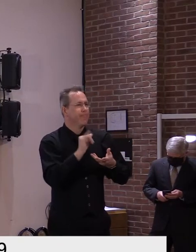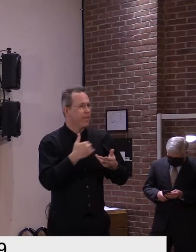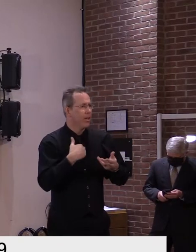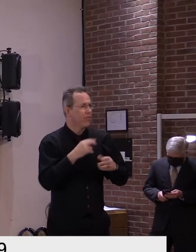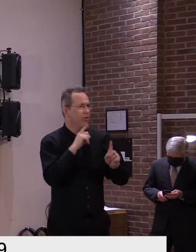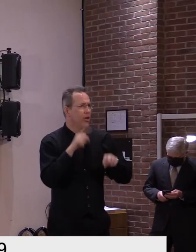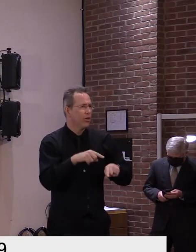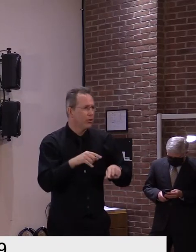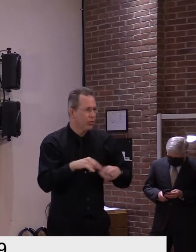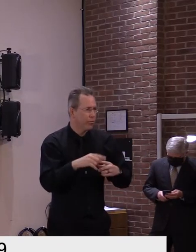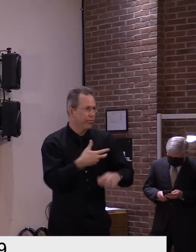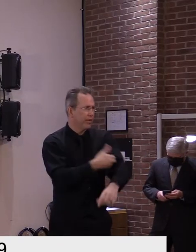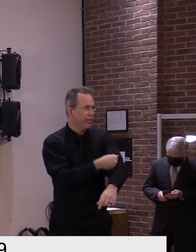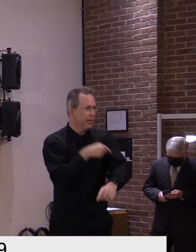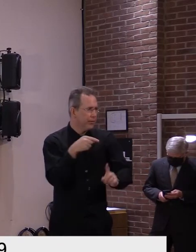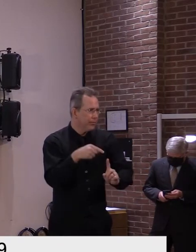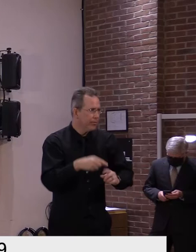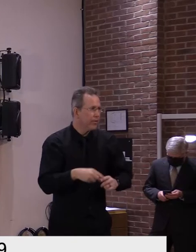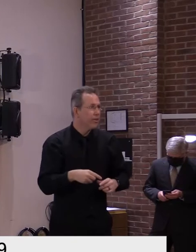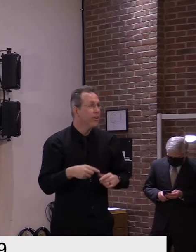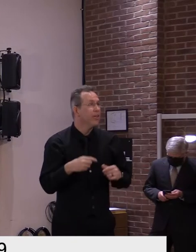vaccines delivered. So